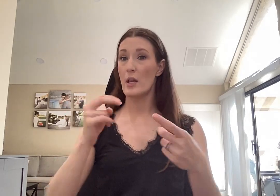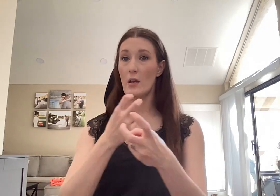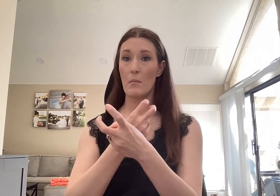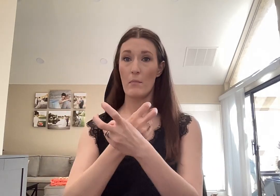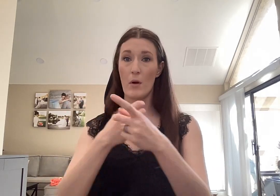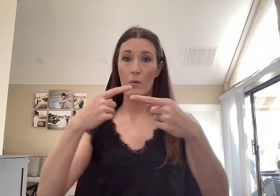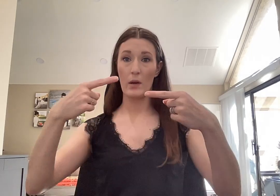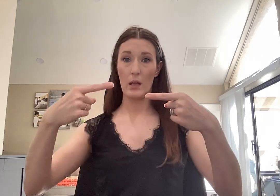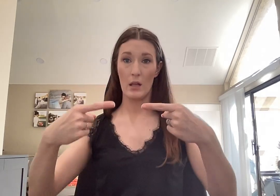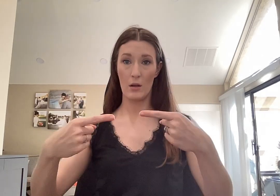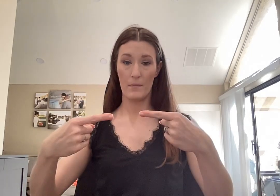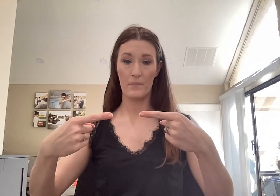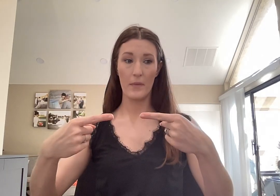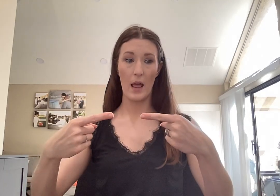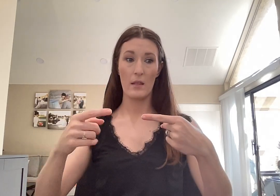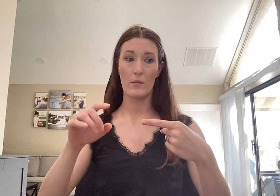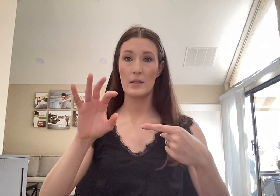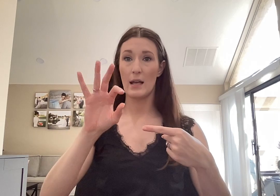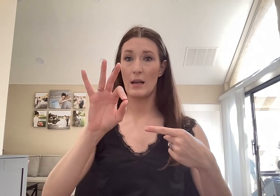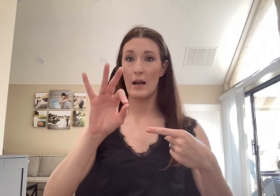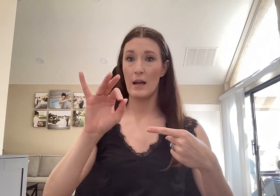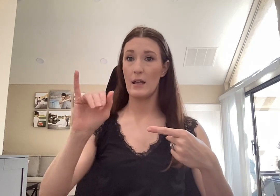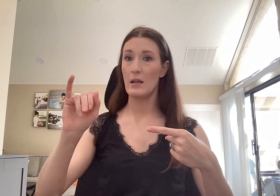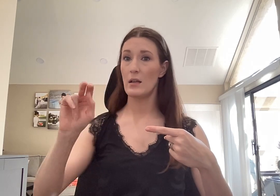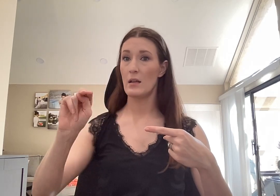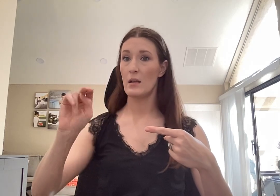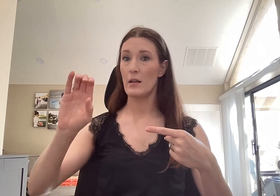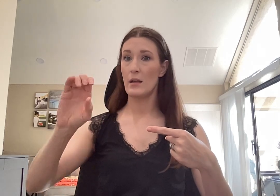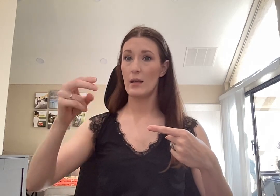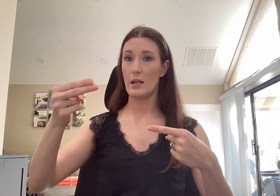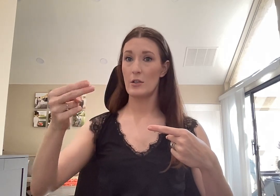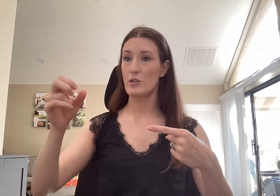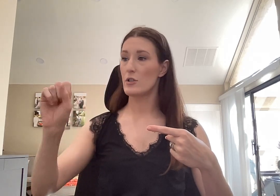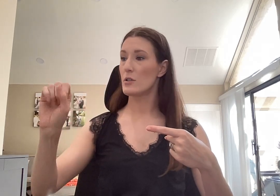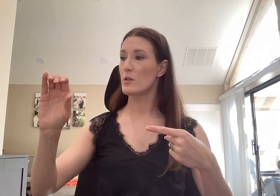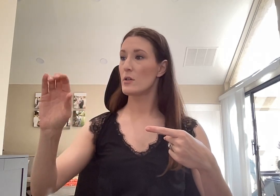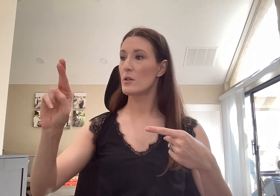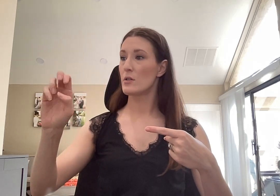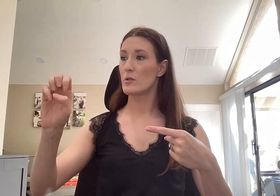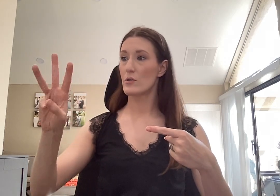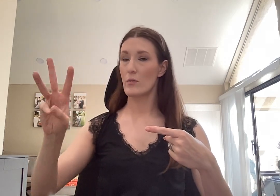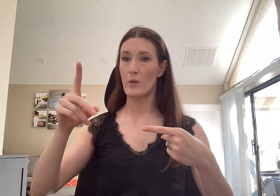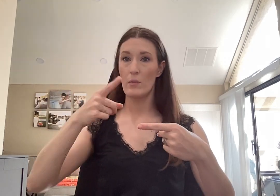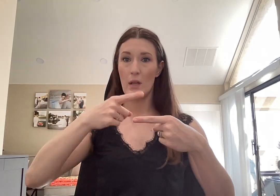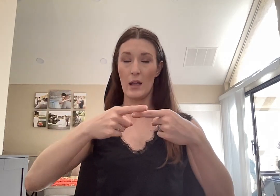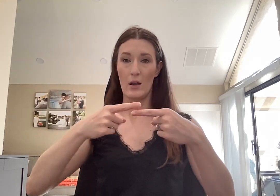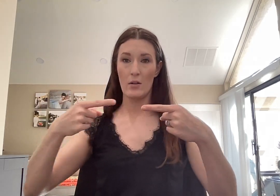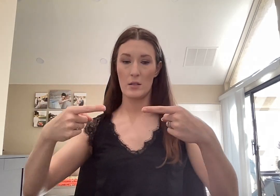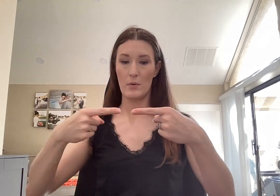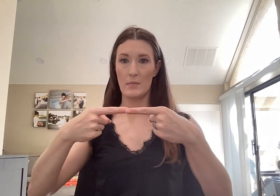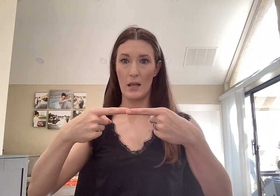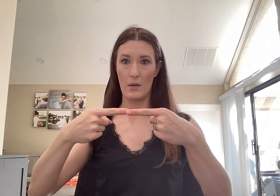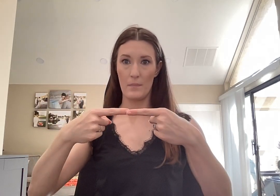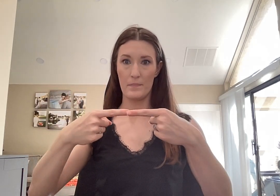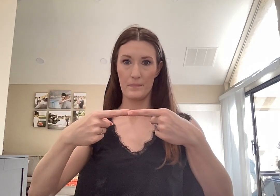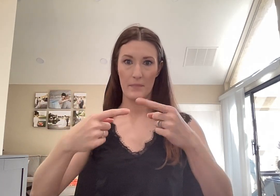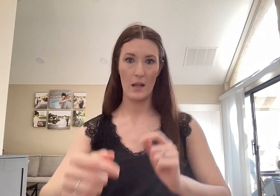shin bone here, and then we're going to take a 9-inch screw here to come together. Okay.